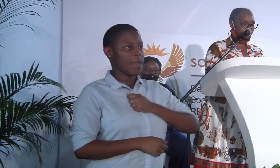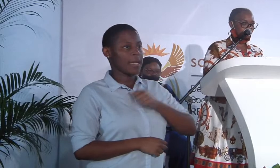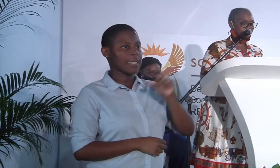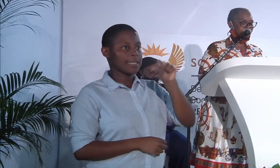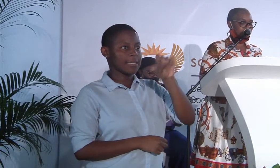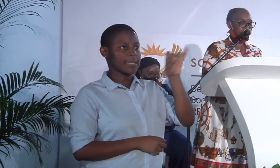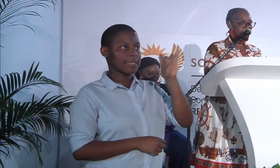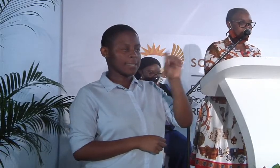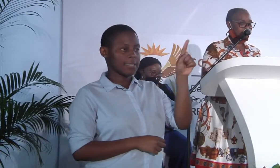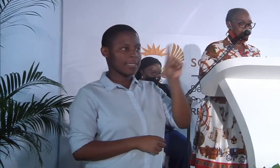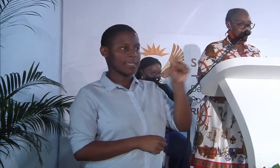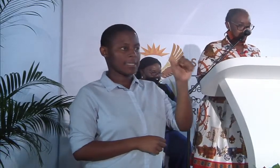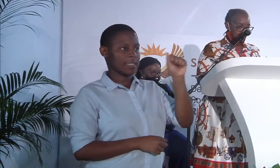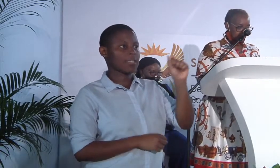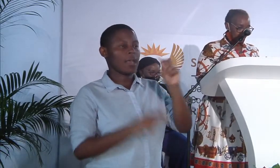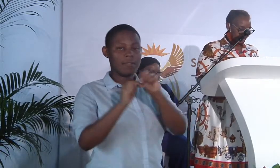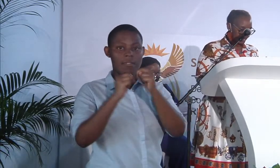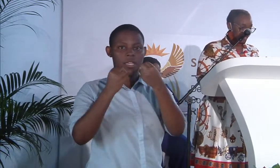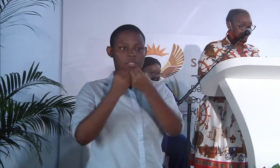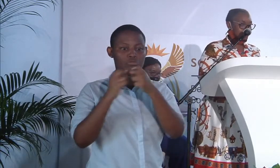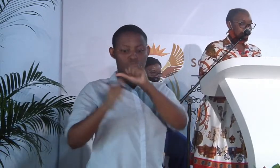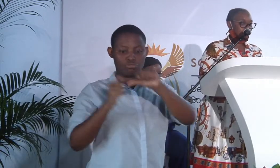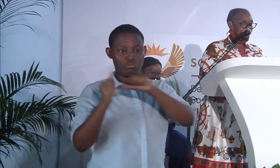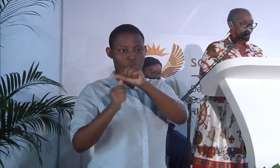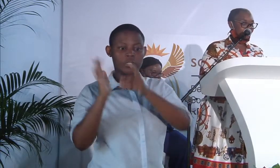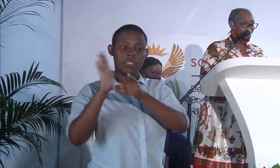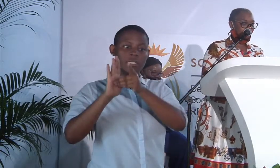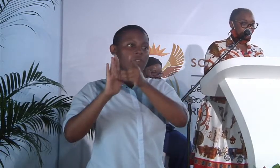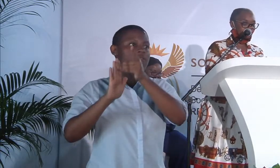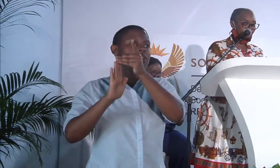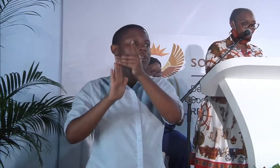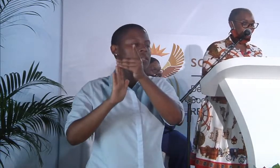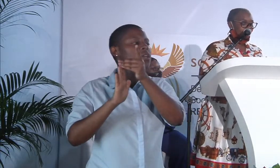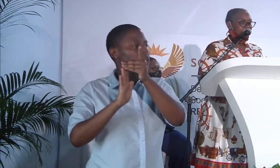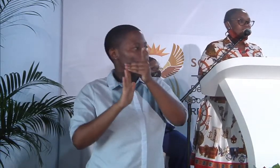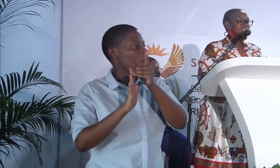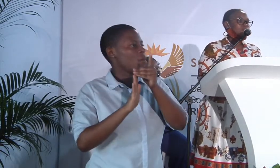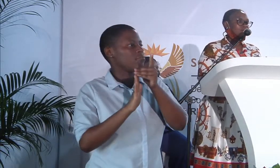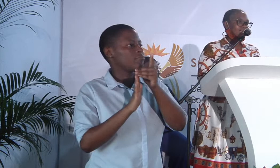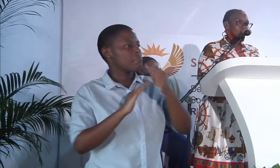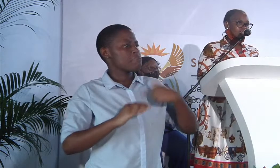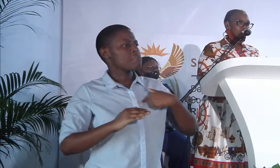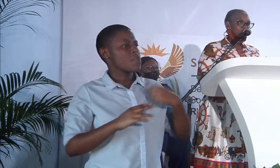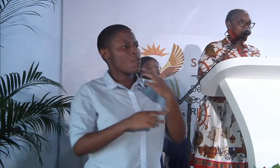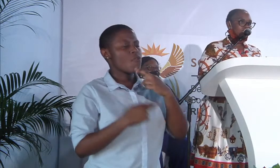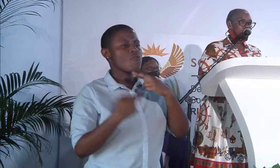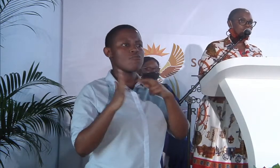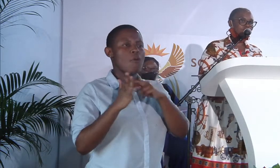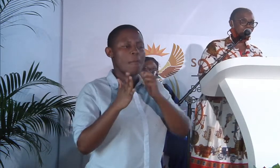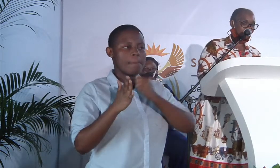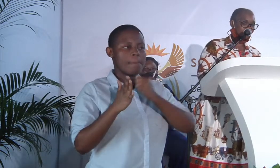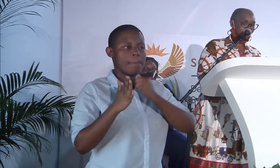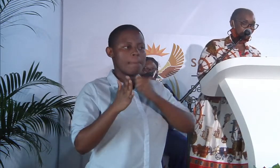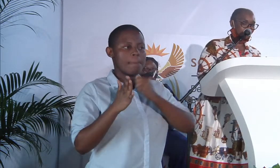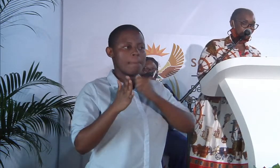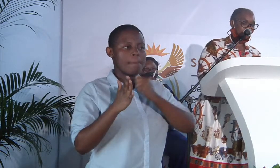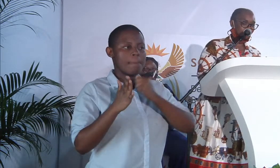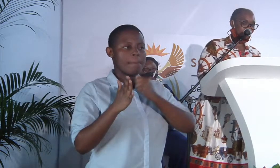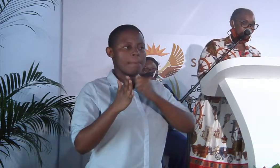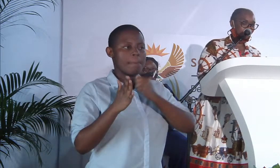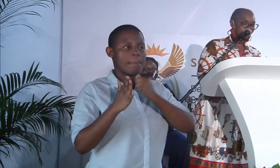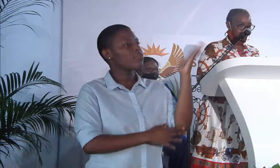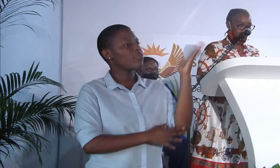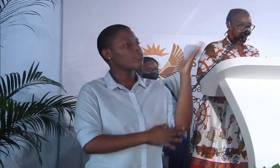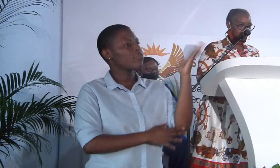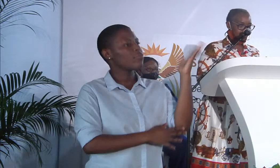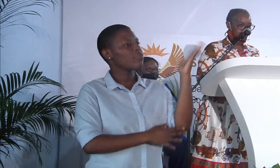National Social Development. My task has already been alluded to, is to acknowledge you and make you at home,